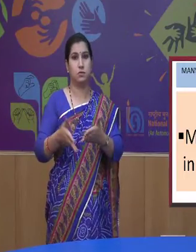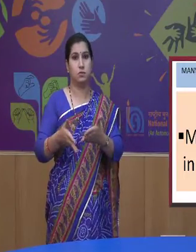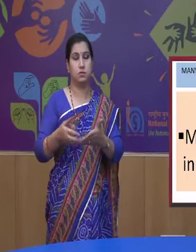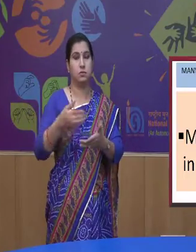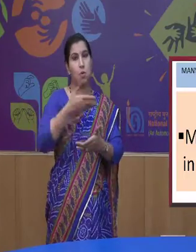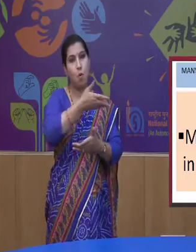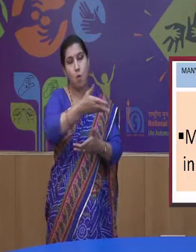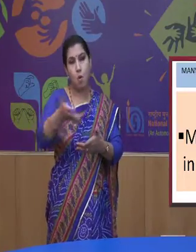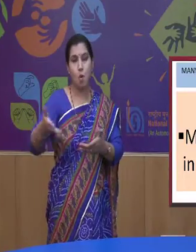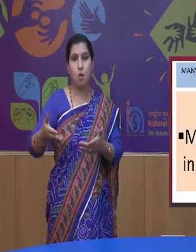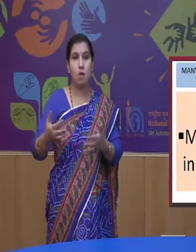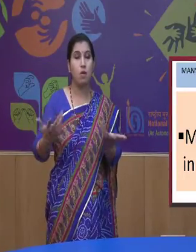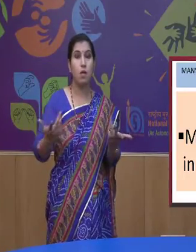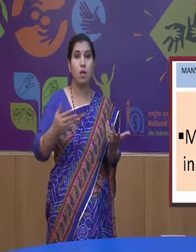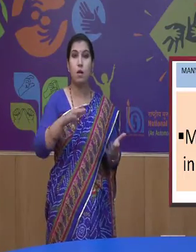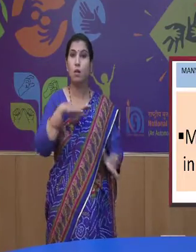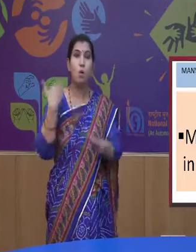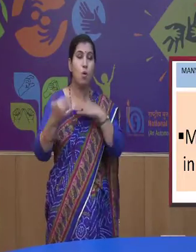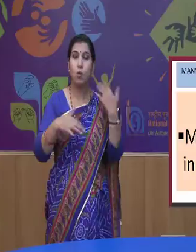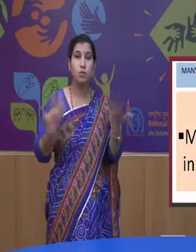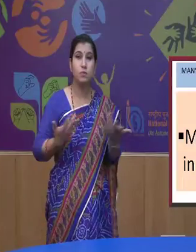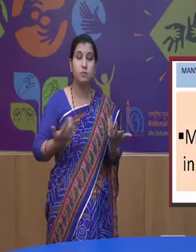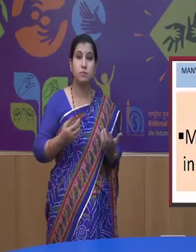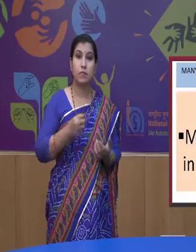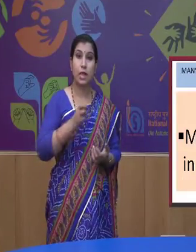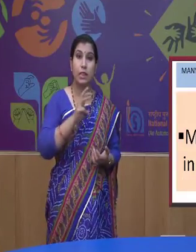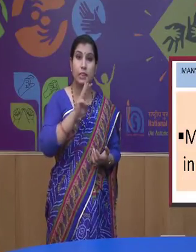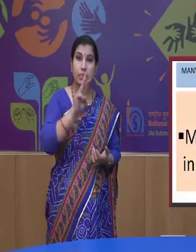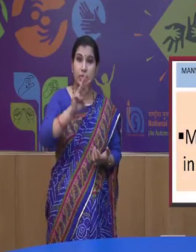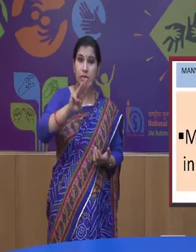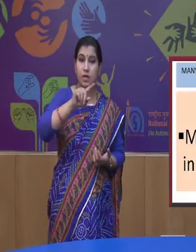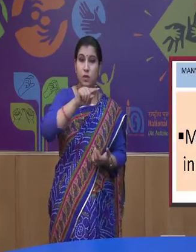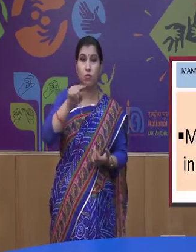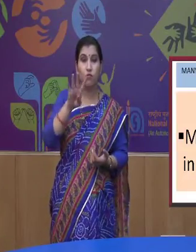and it killed 3 to 4 million Indians.